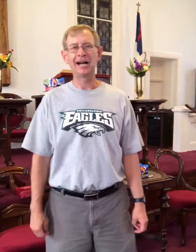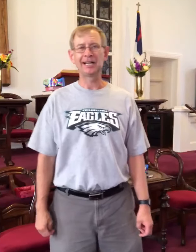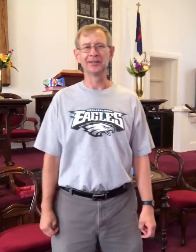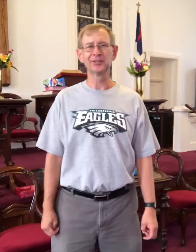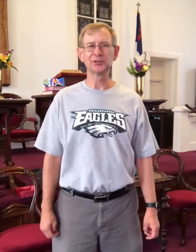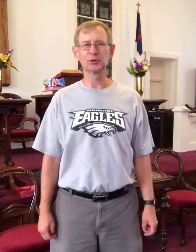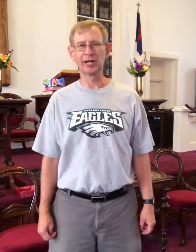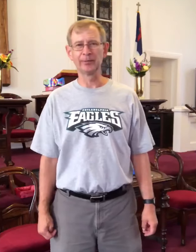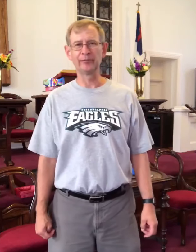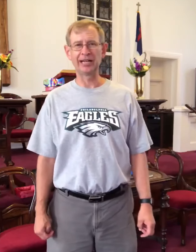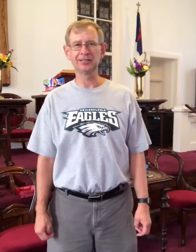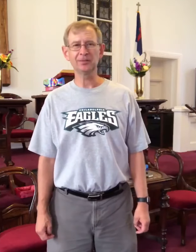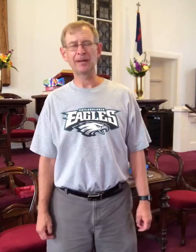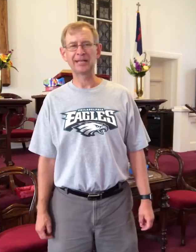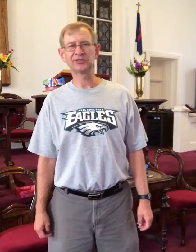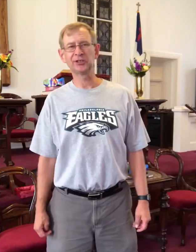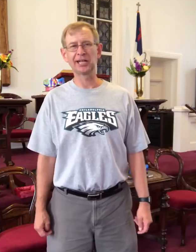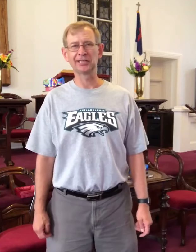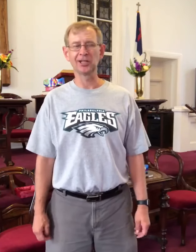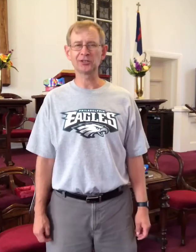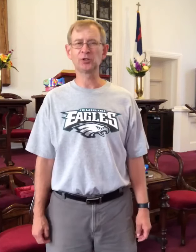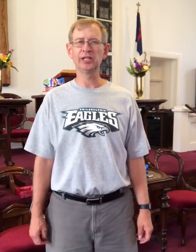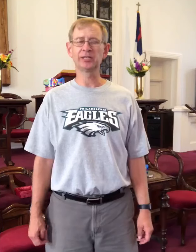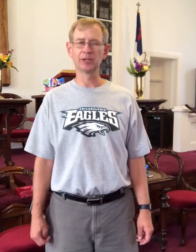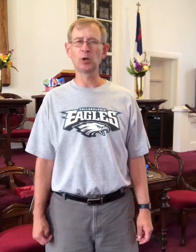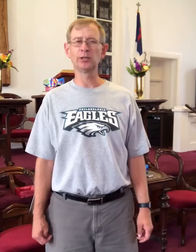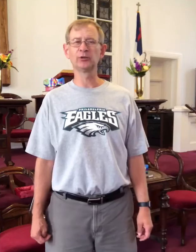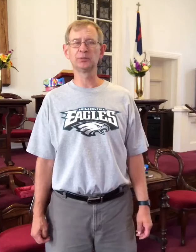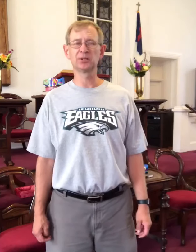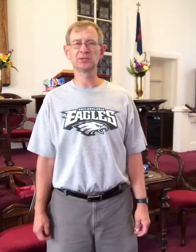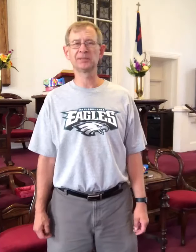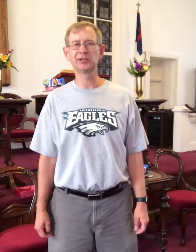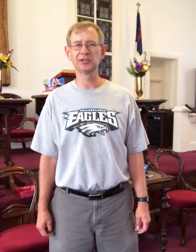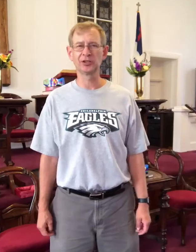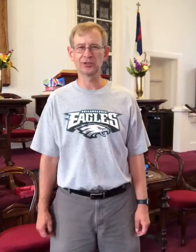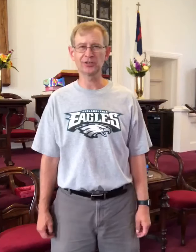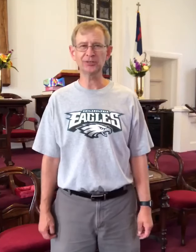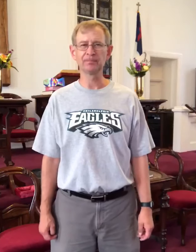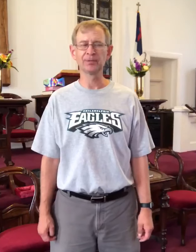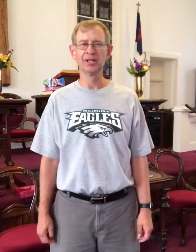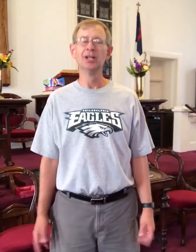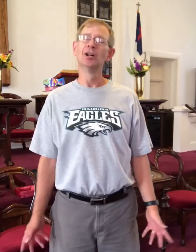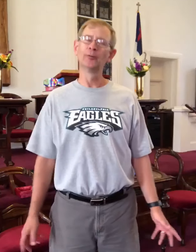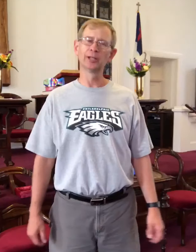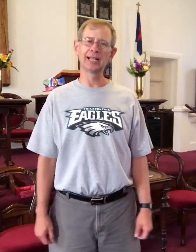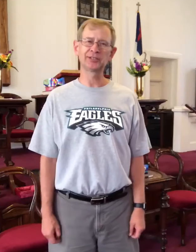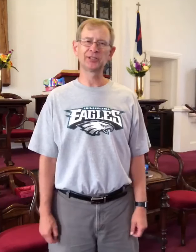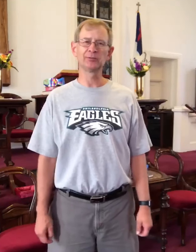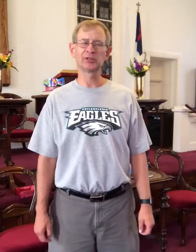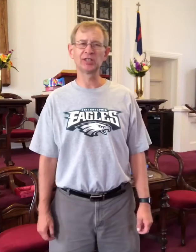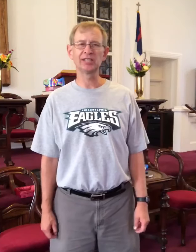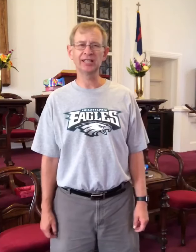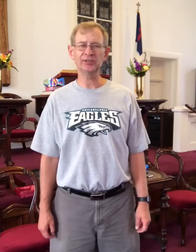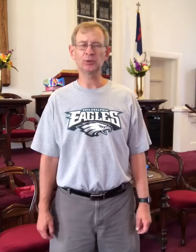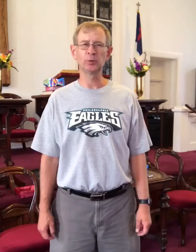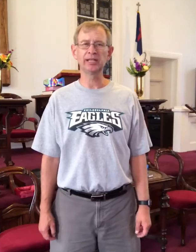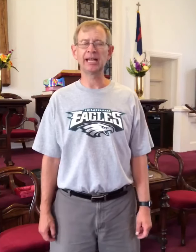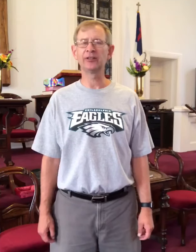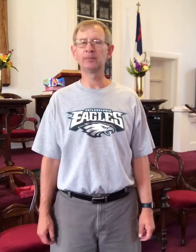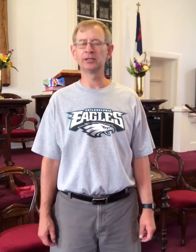Hi, this is Graham Fowler, pastor at Lost Creek and McCoysville Presbyterian Churches. Over the last several Sundays, we have been